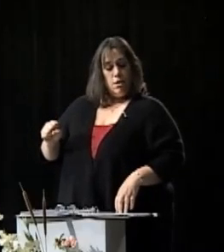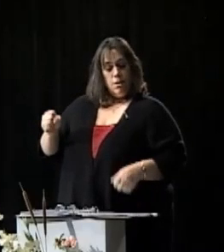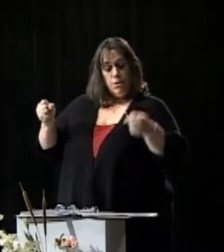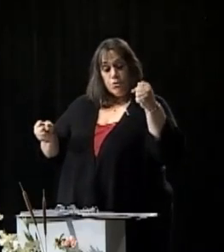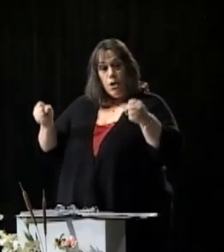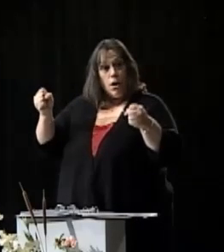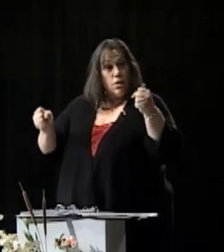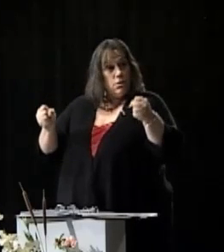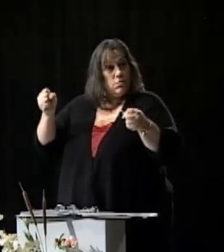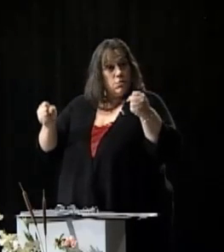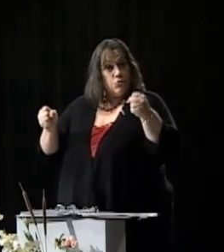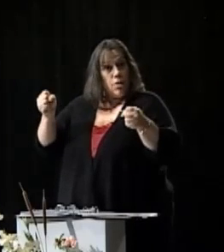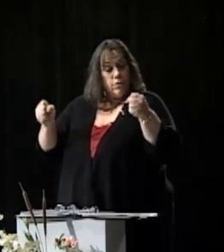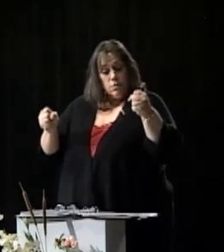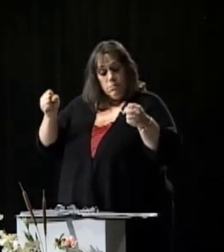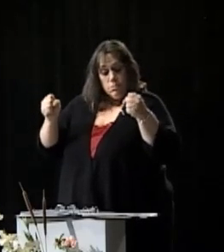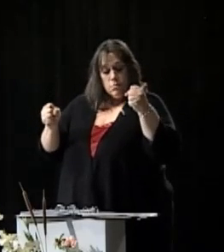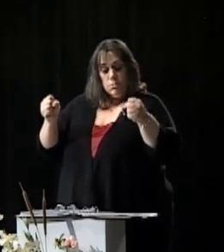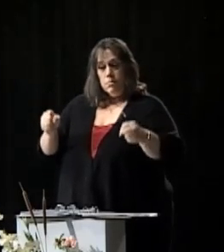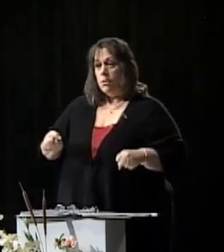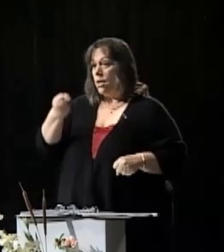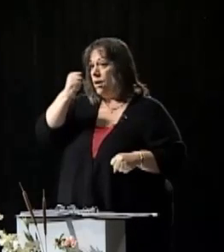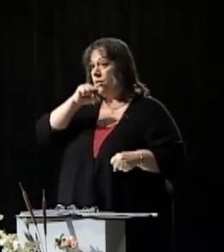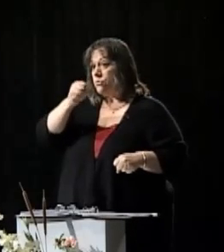It's car, you're driving, and ice cream.